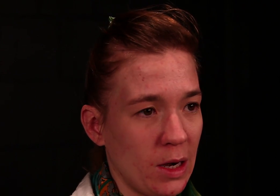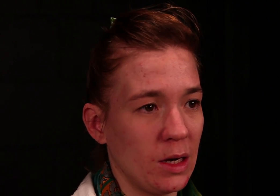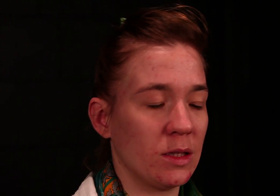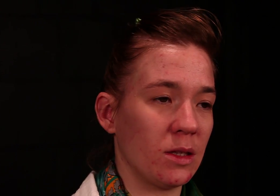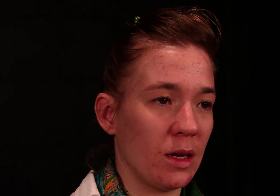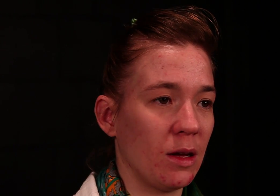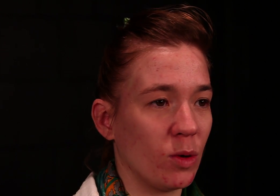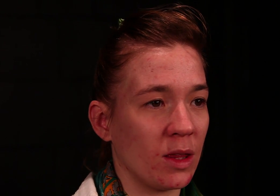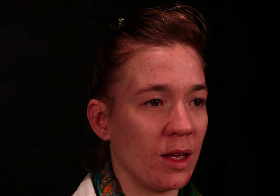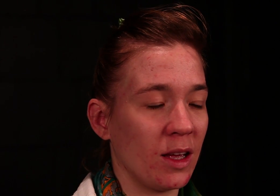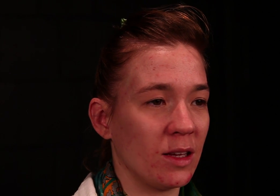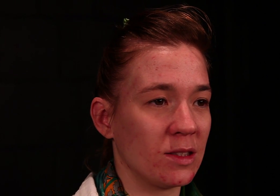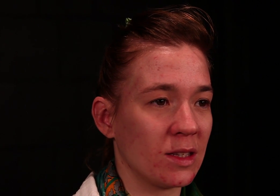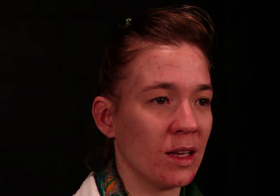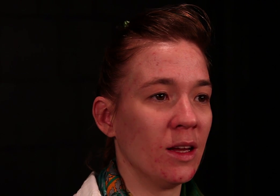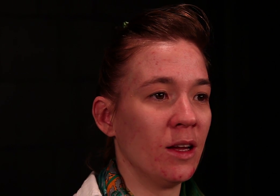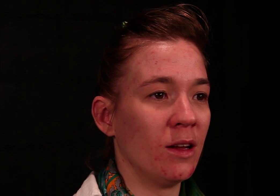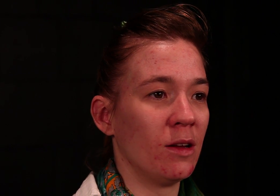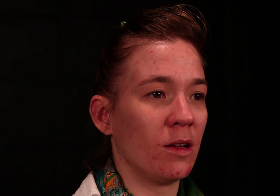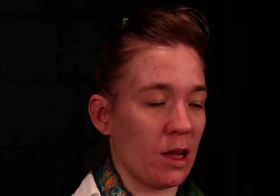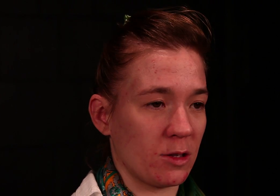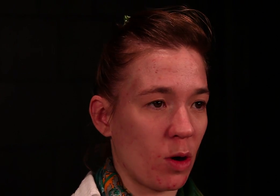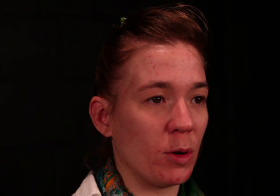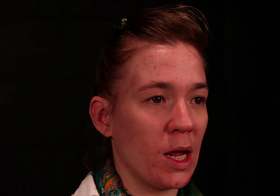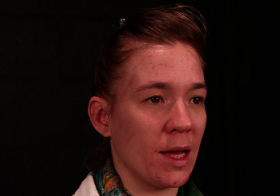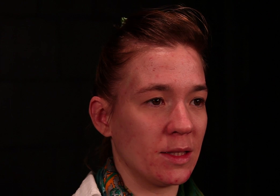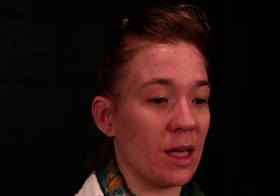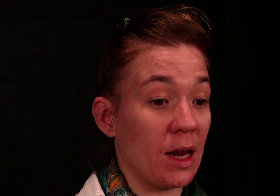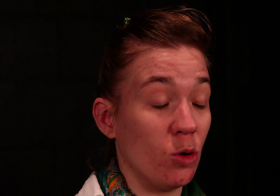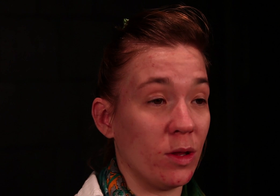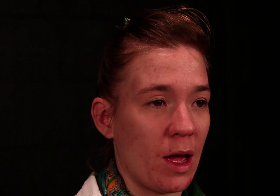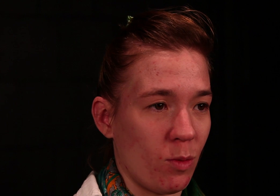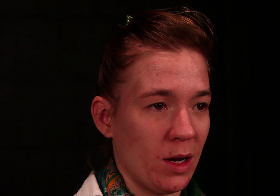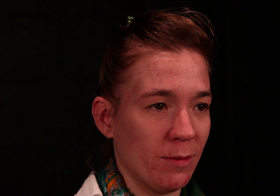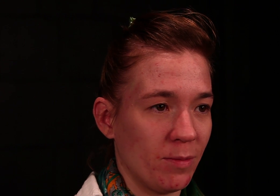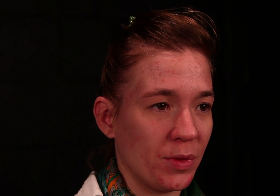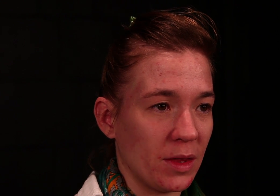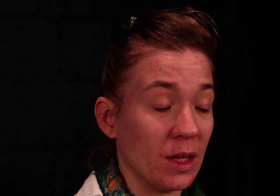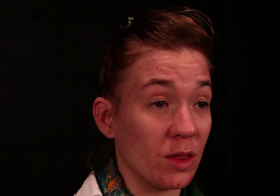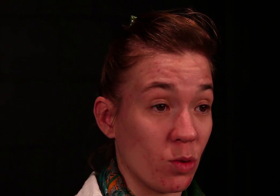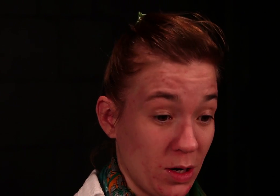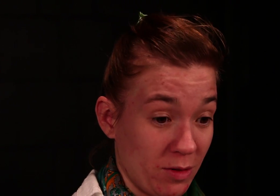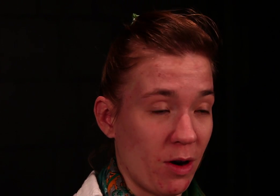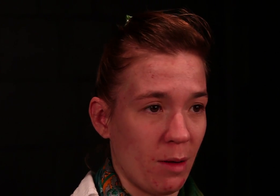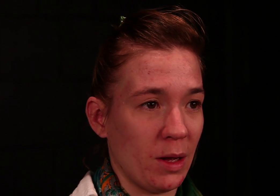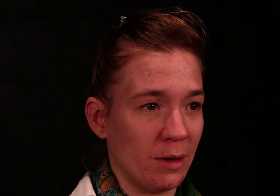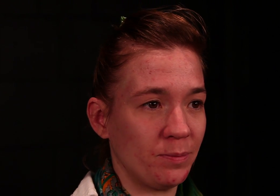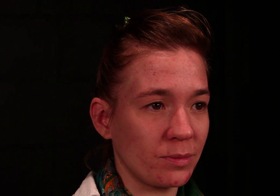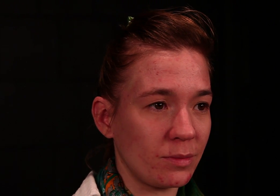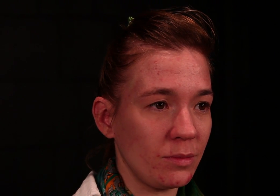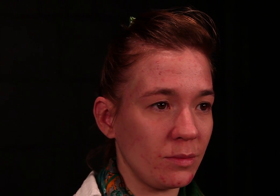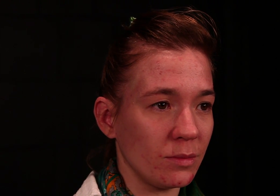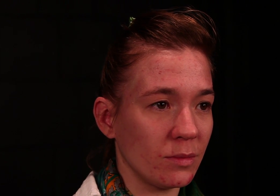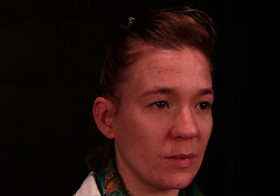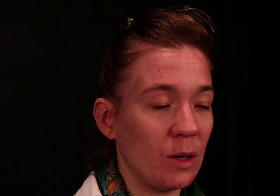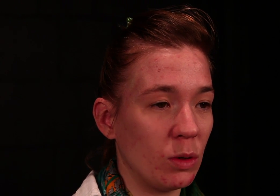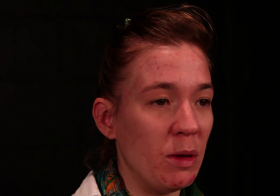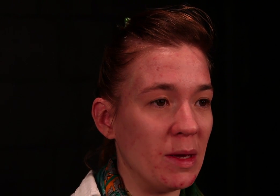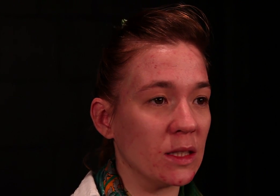and stick it in with the eggs, like scrambled eggs, and do it that way, and then throw it in the frying pan. It would be mixed